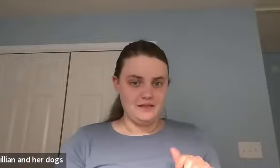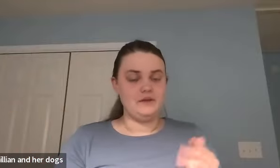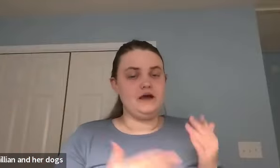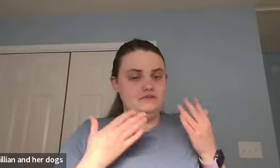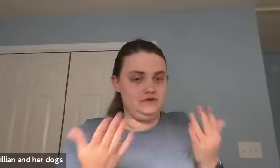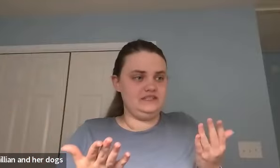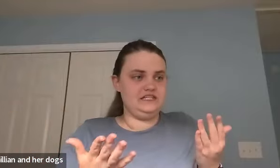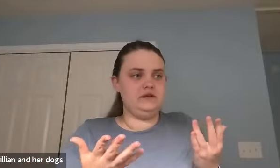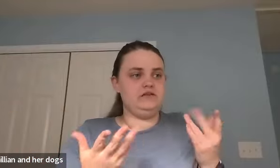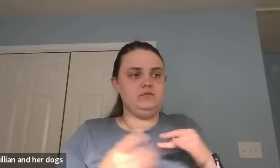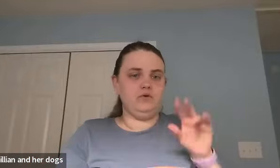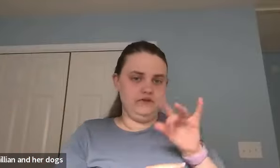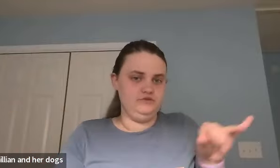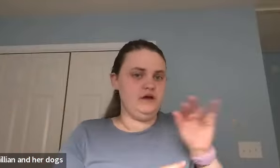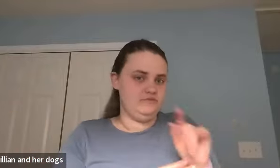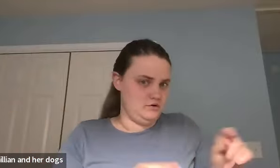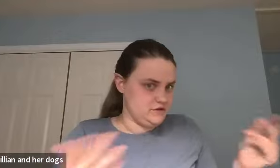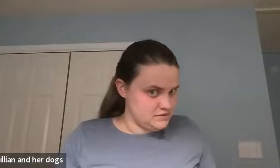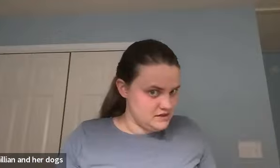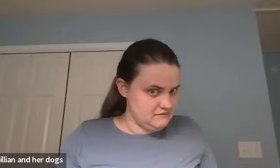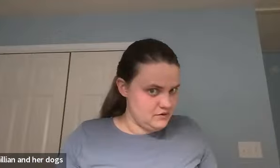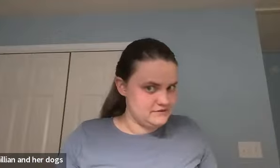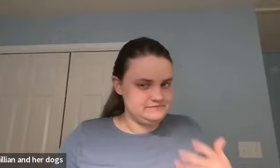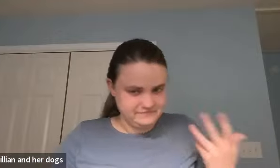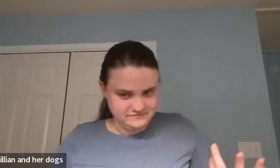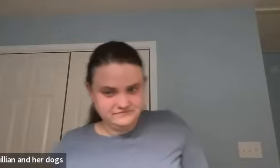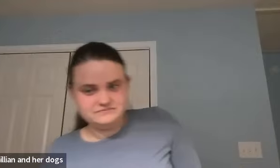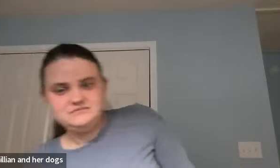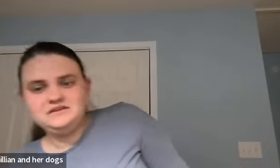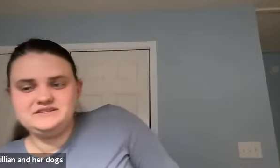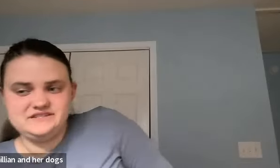Alabama, I've noticed it's been a little more, you do have more finger spelling involved. So,